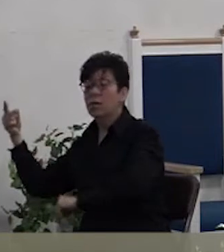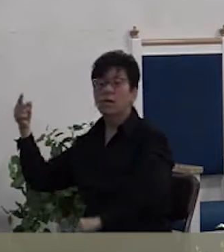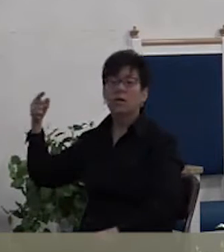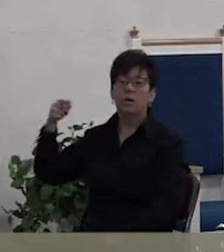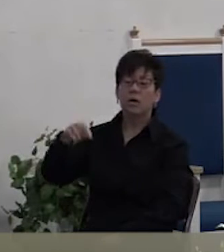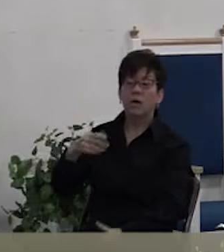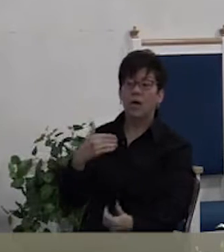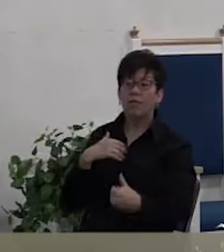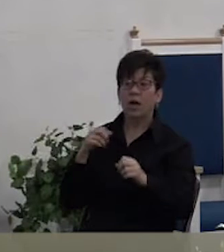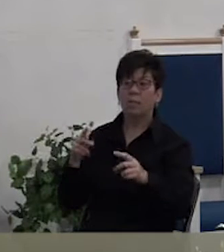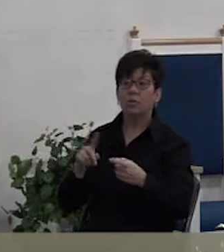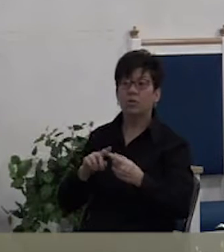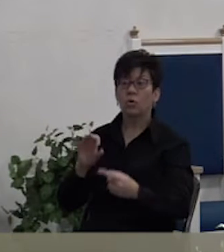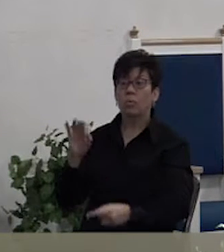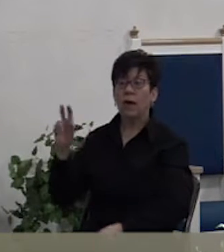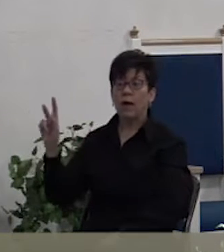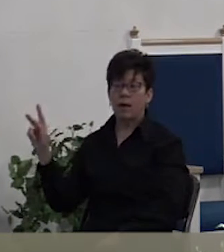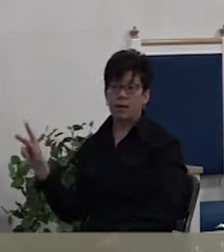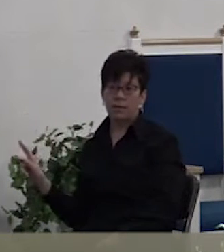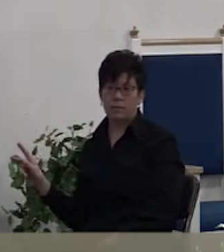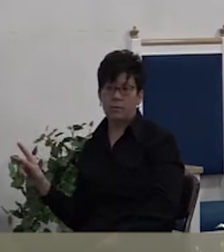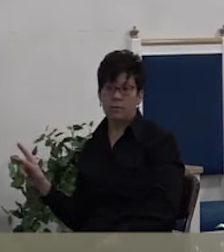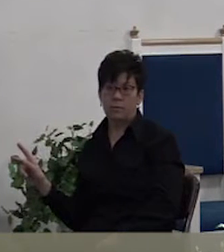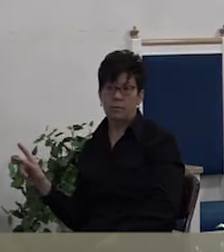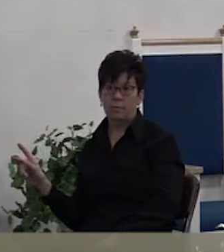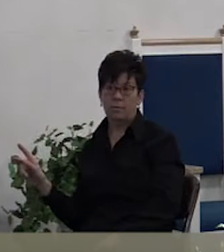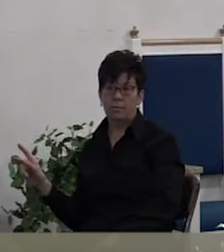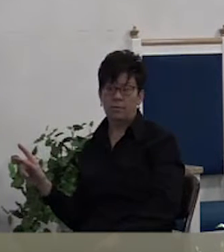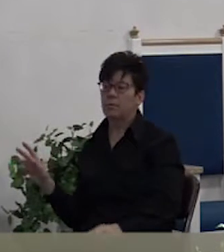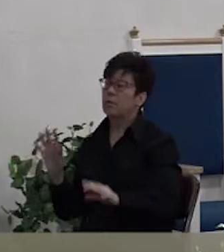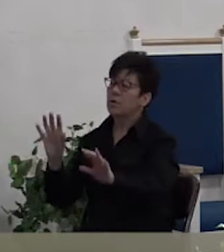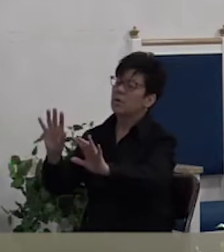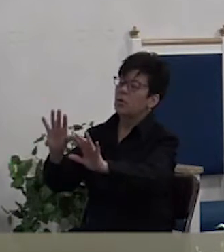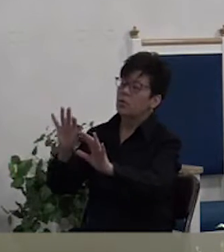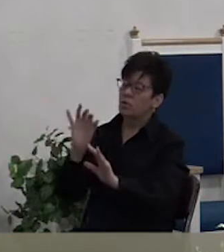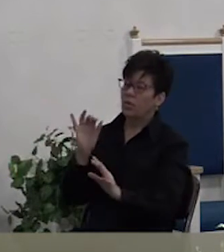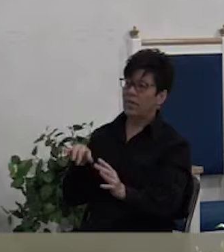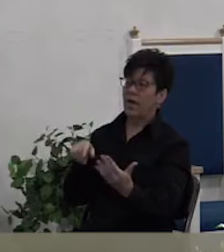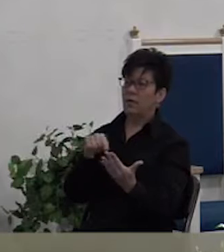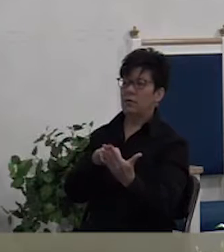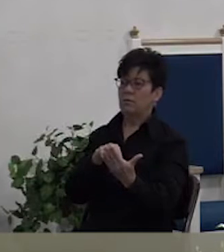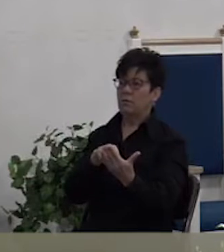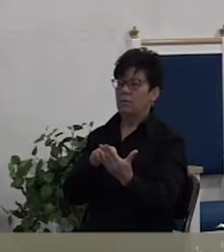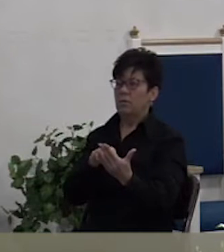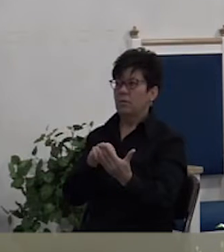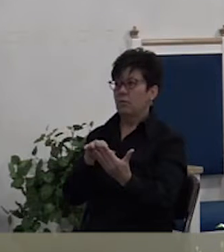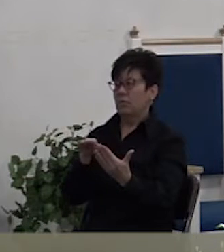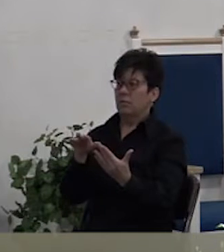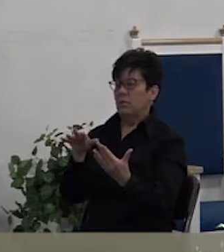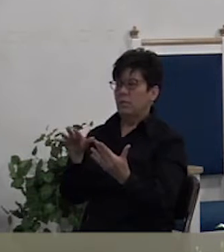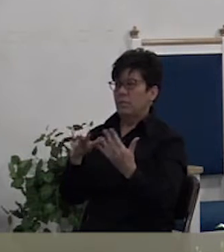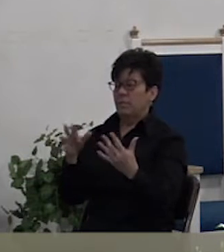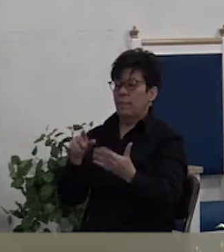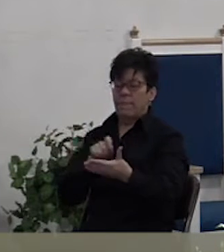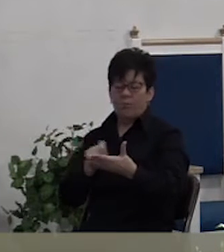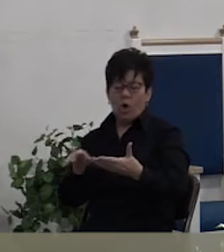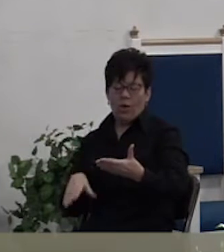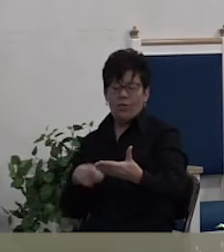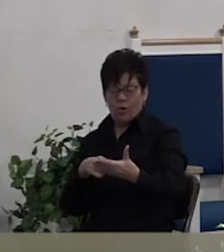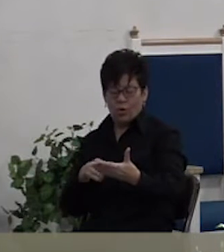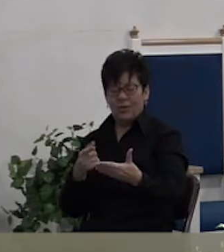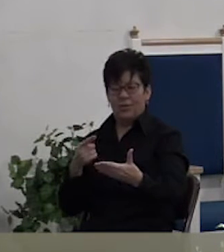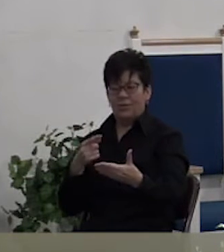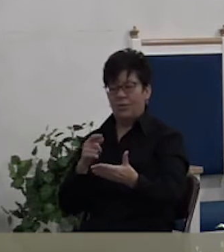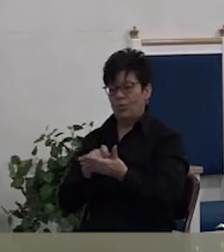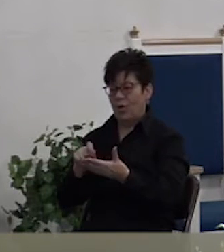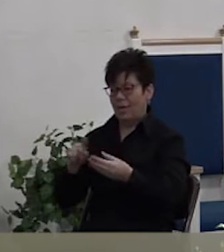opportunity to have returned. The issue then, what the author is writing